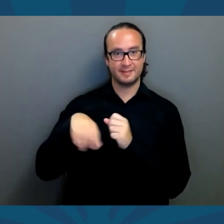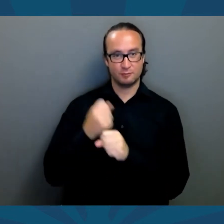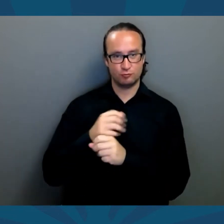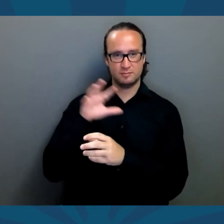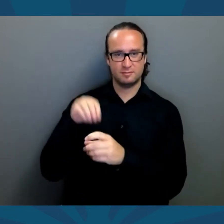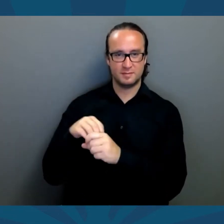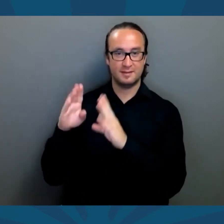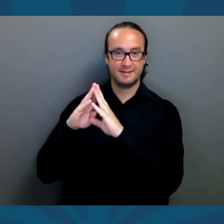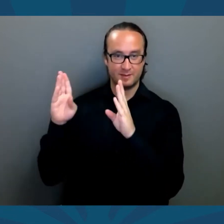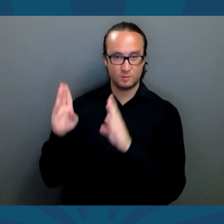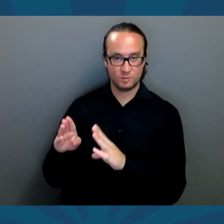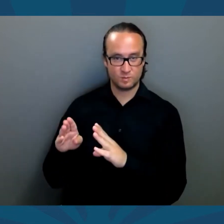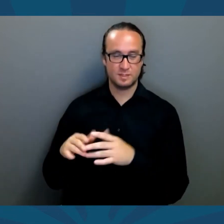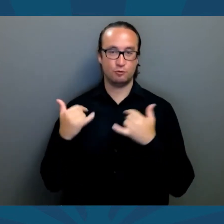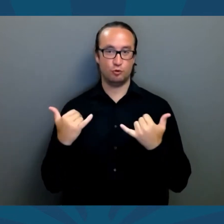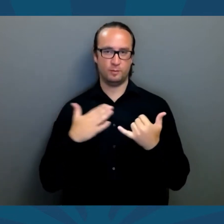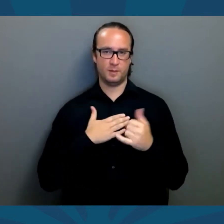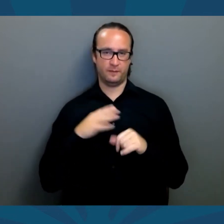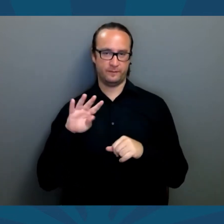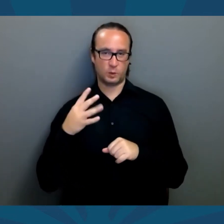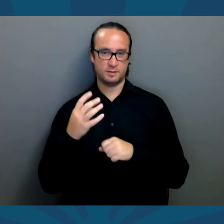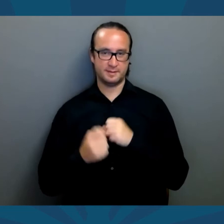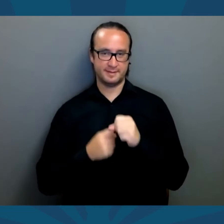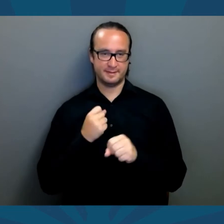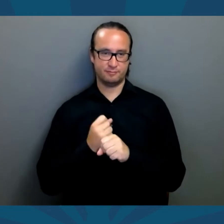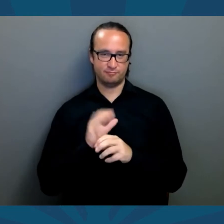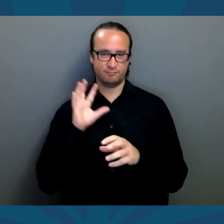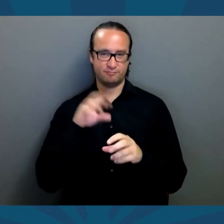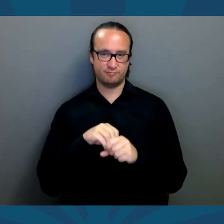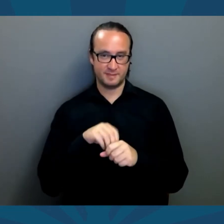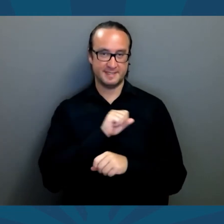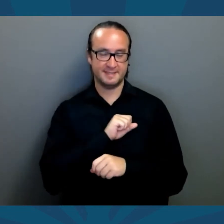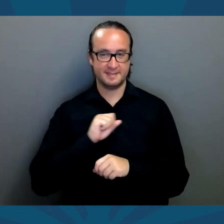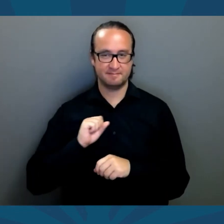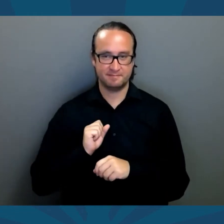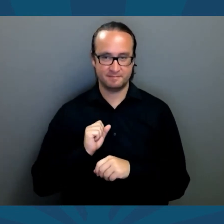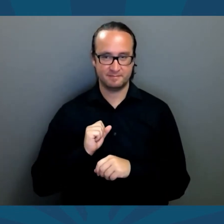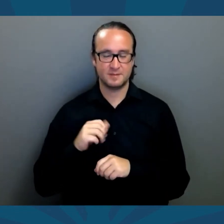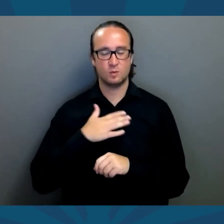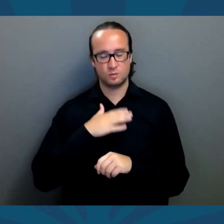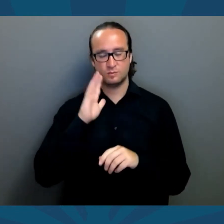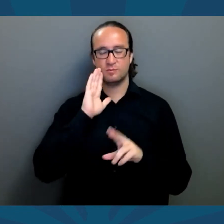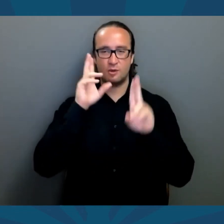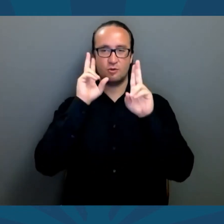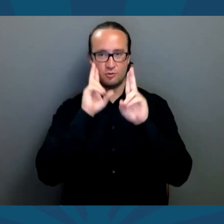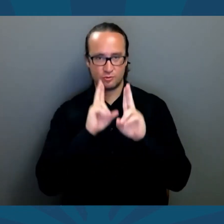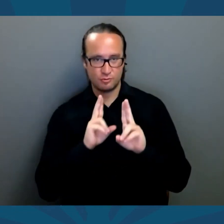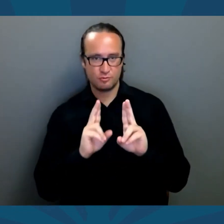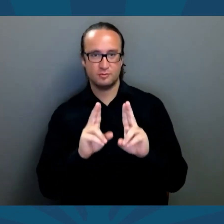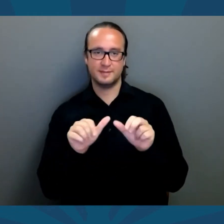legislature, 8 years in the House, and currently in my 4th year in the Senate.